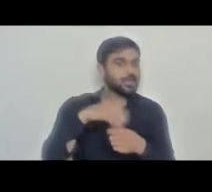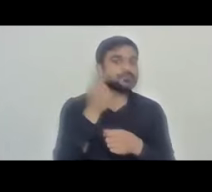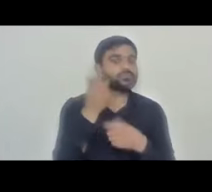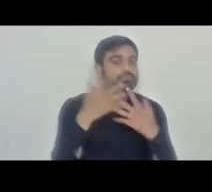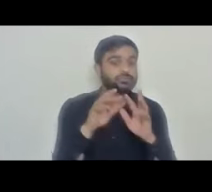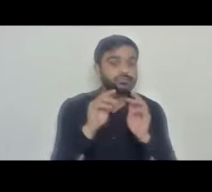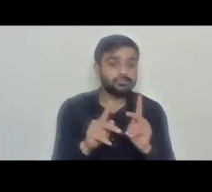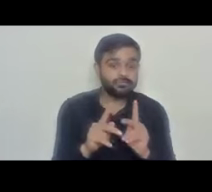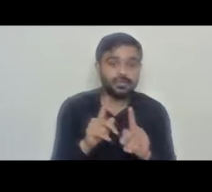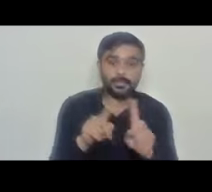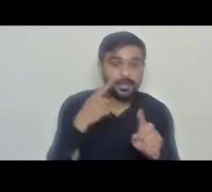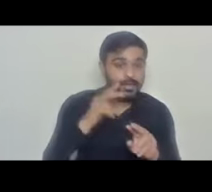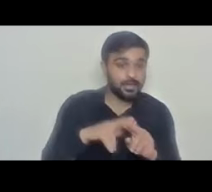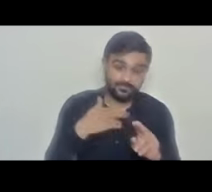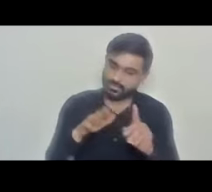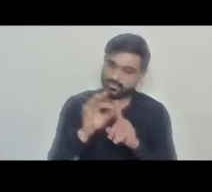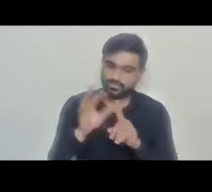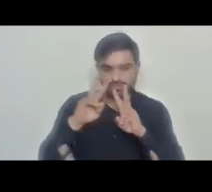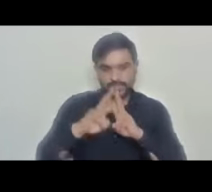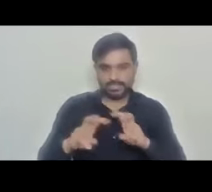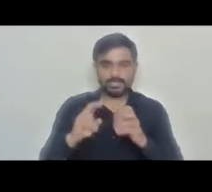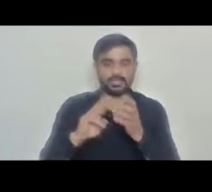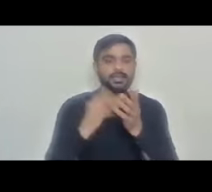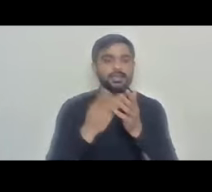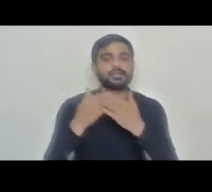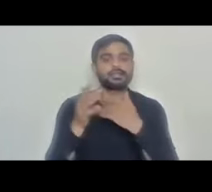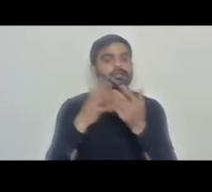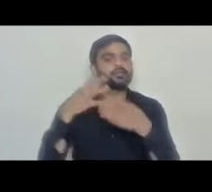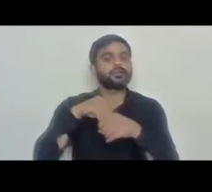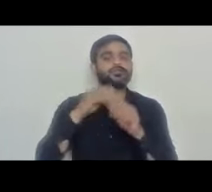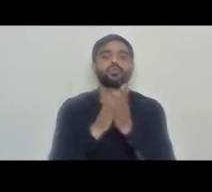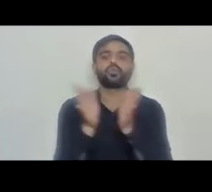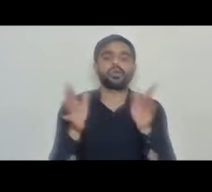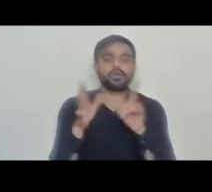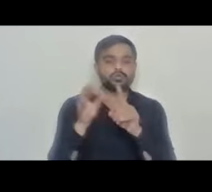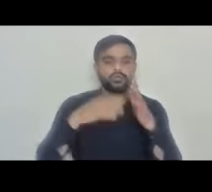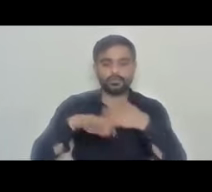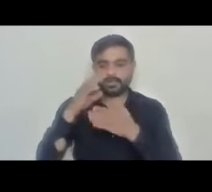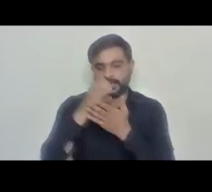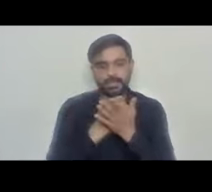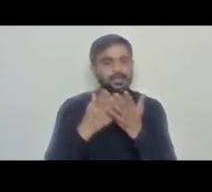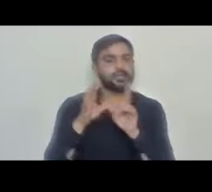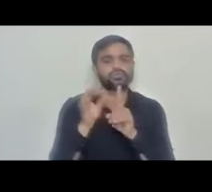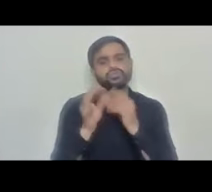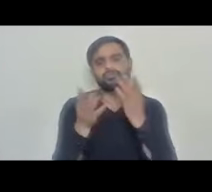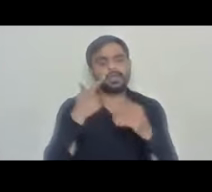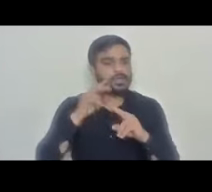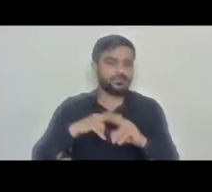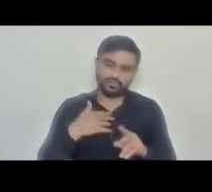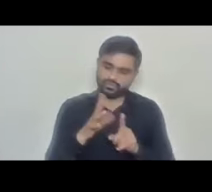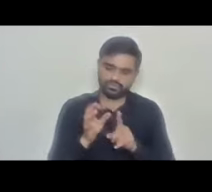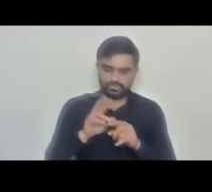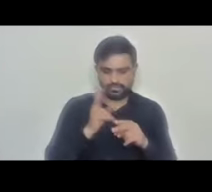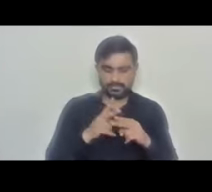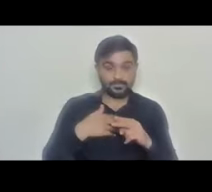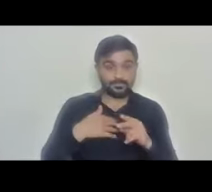Okay. But if I'm doing research on nationhood in general and it does not go into the discourse analysis, or I'm doing something else, or maybe even if I'm doing this, when